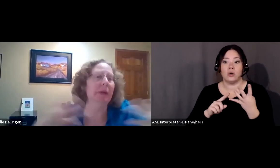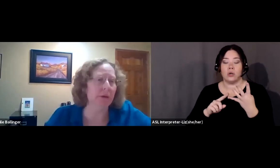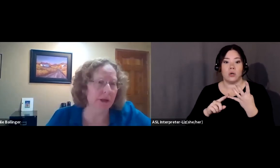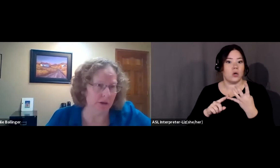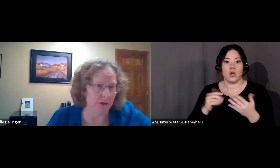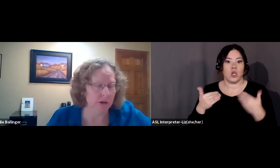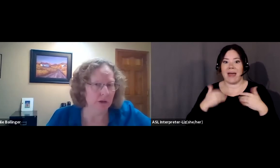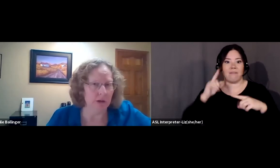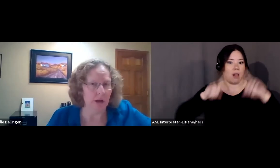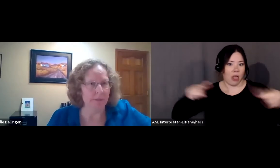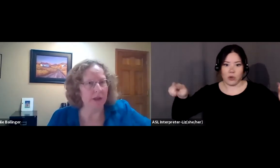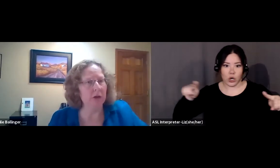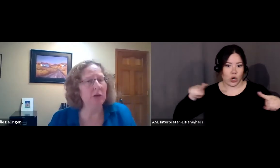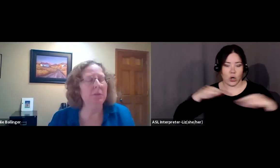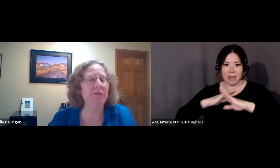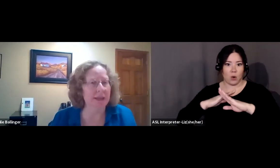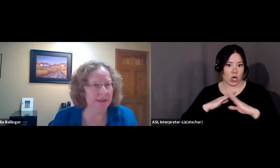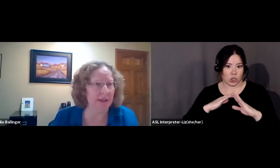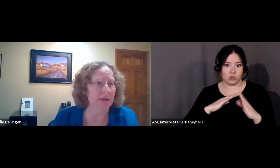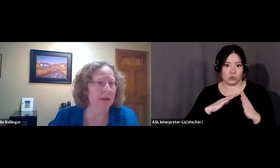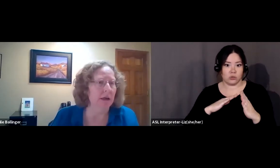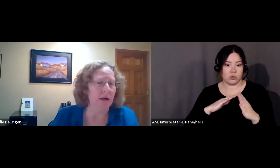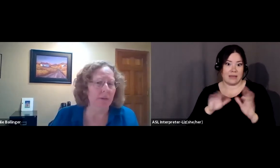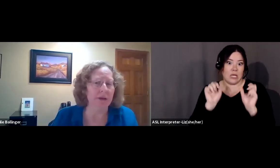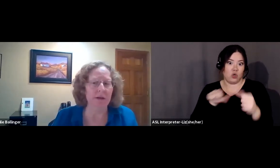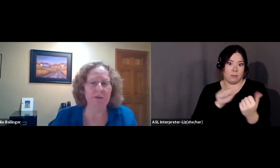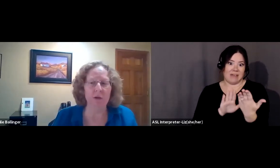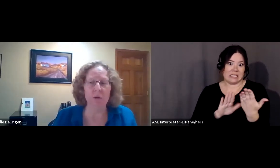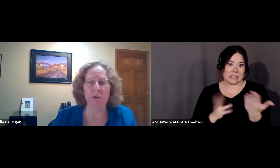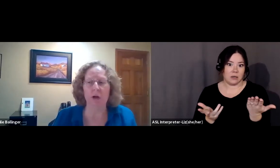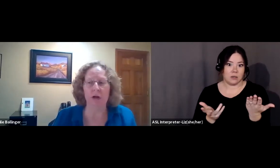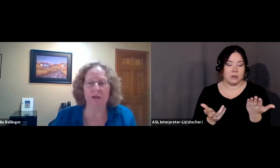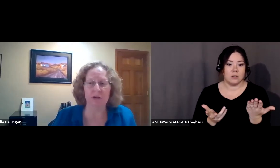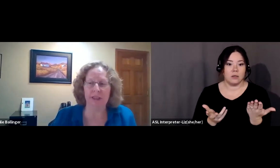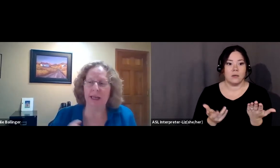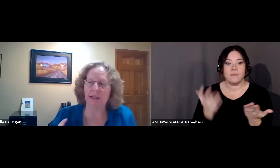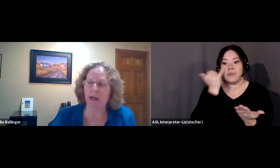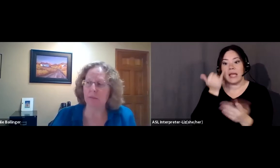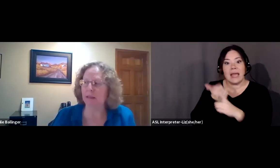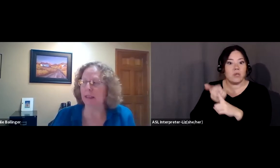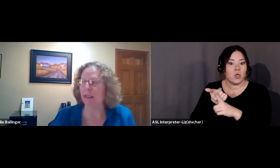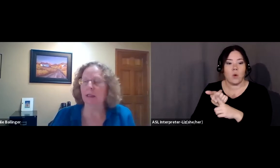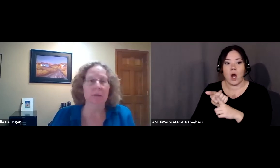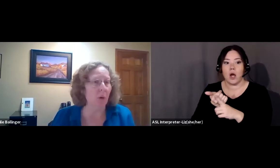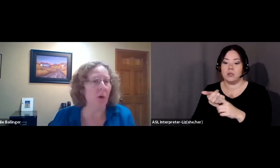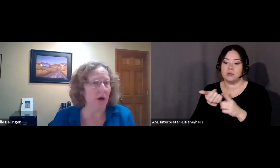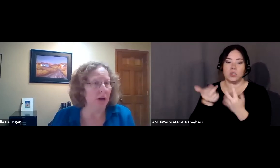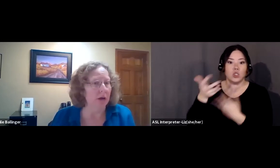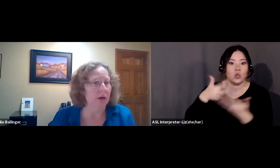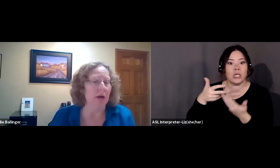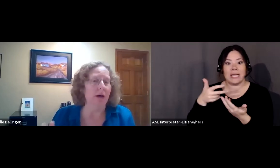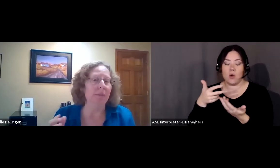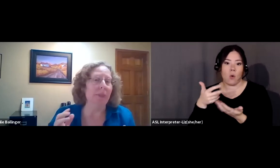have other barriers that you could be facing. If you are socioeconomically